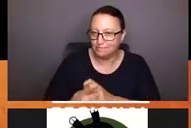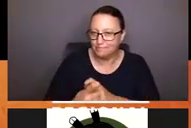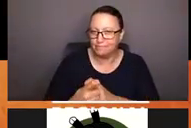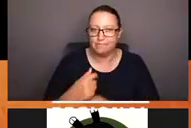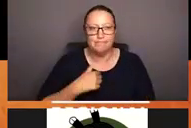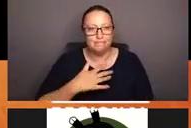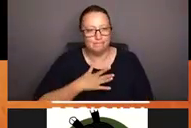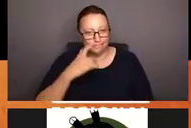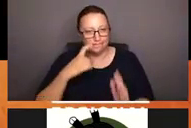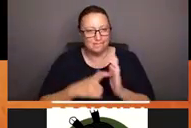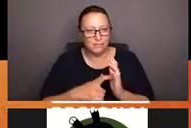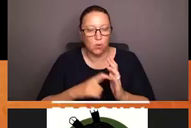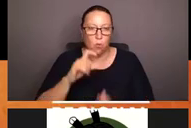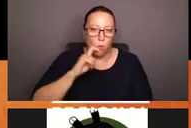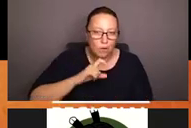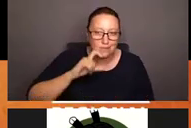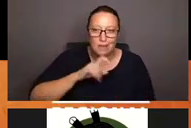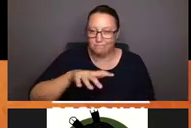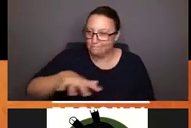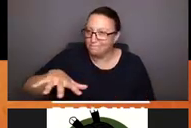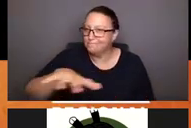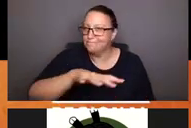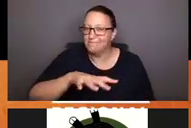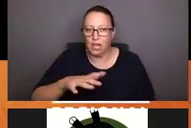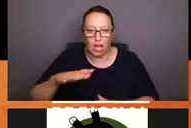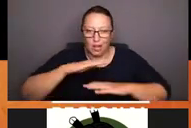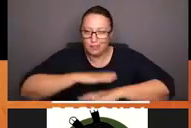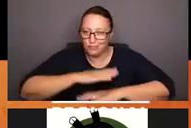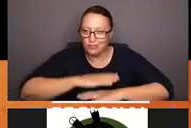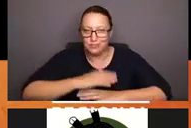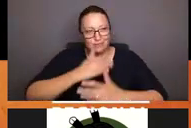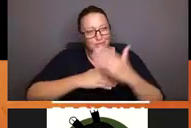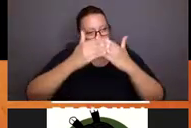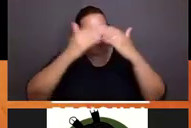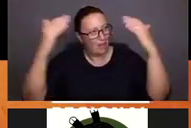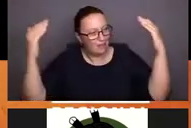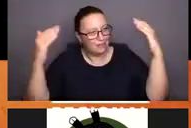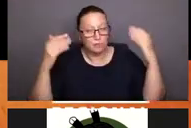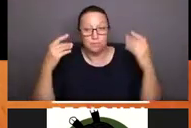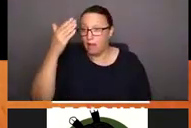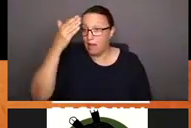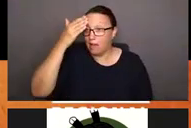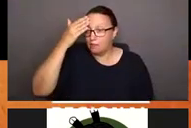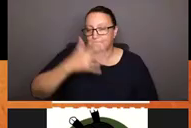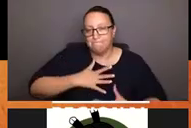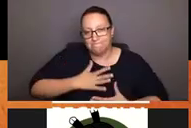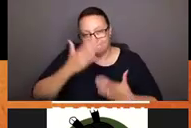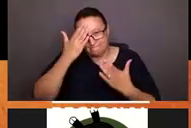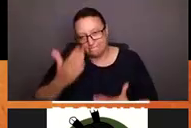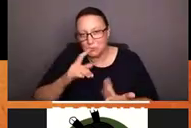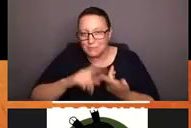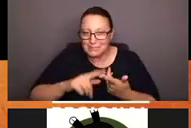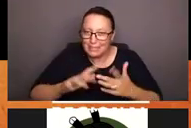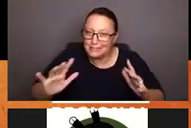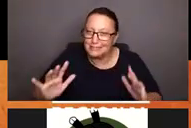skies, and offer my respects to elders of these places that have sustained creativity, care for country, and resistance for